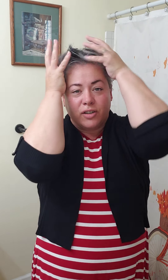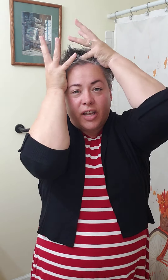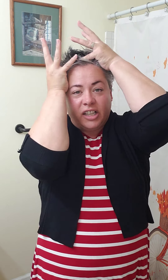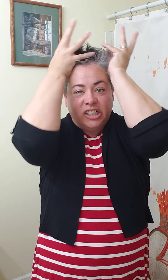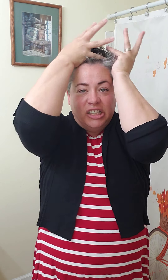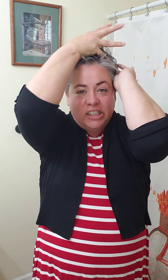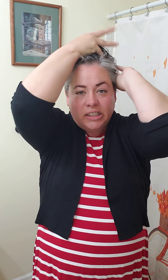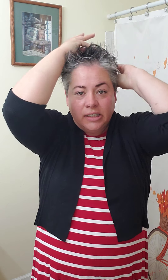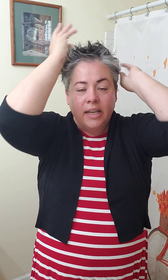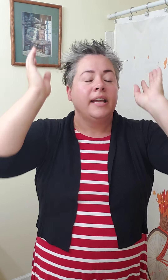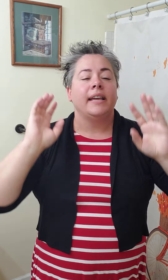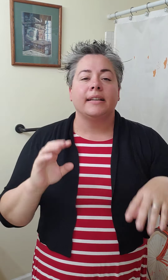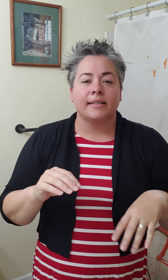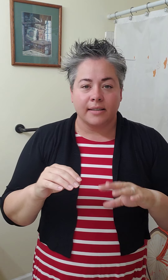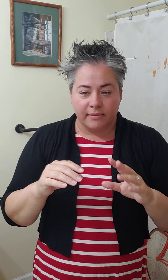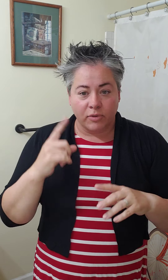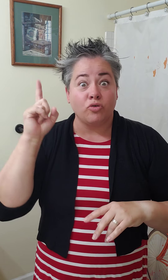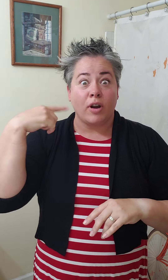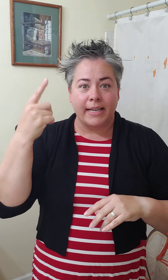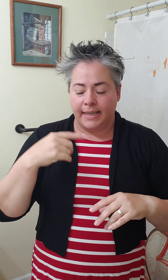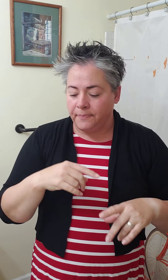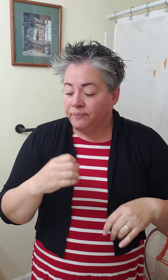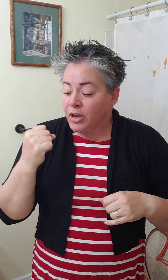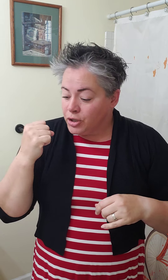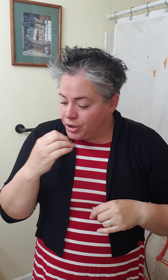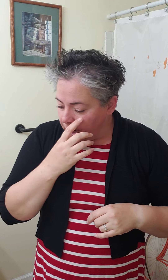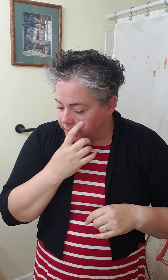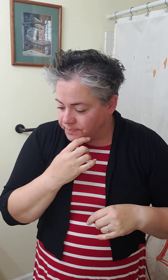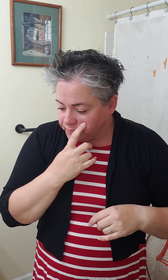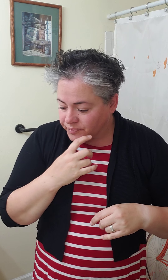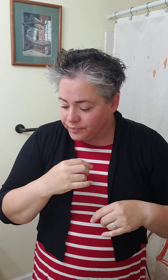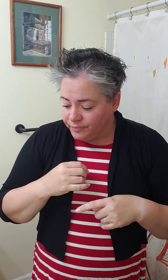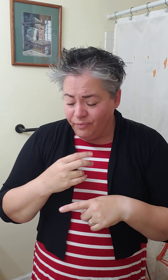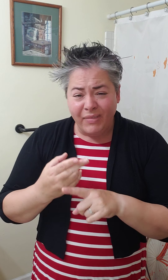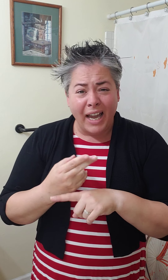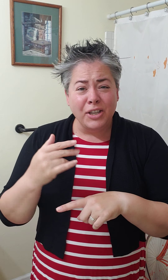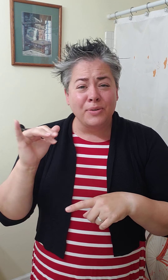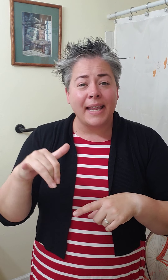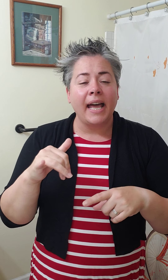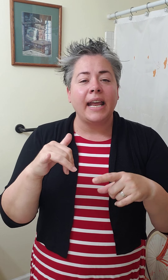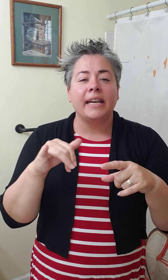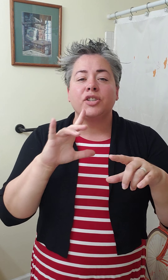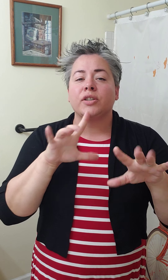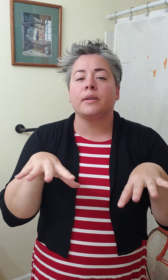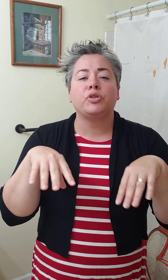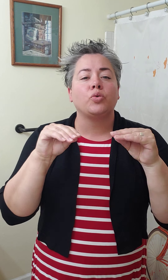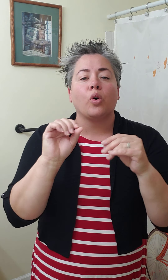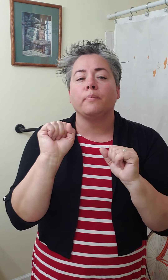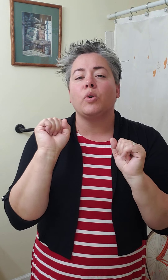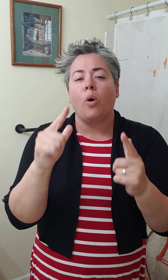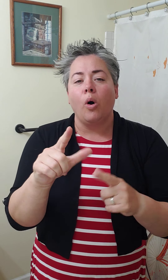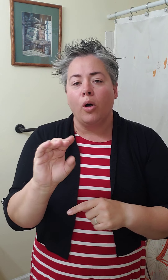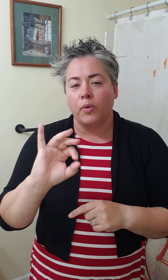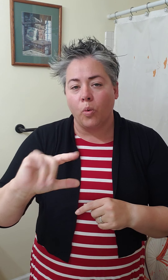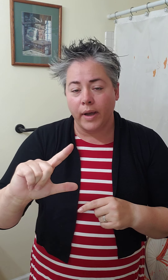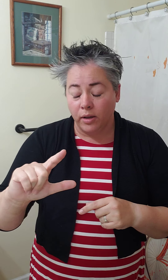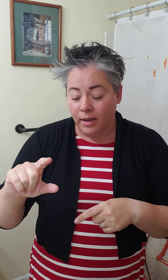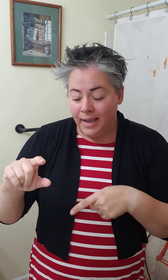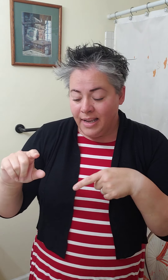like, it's crazy. So I use that and it just absorbed all the oil.